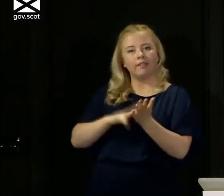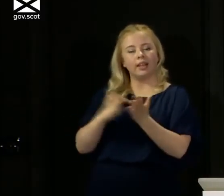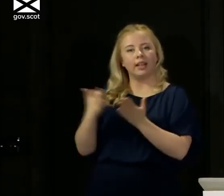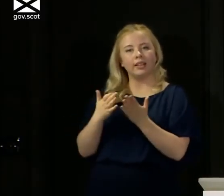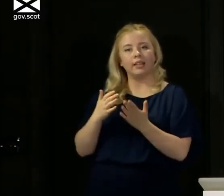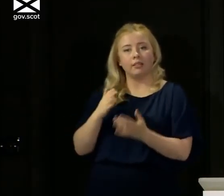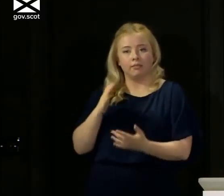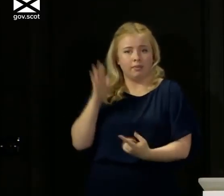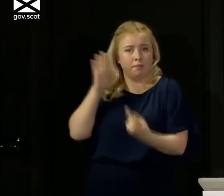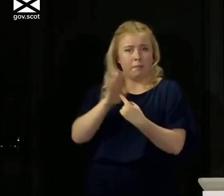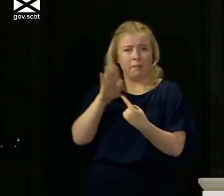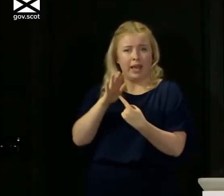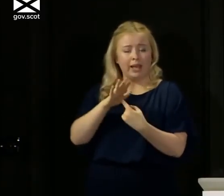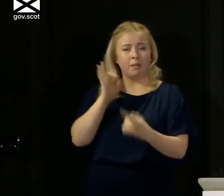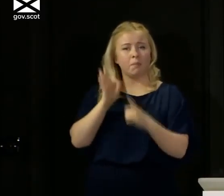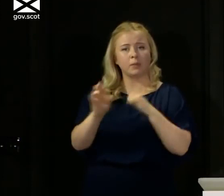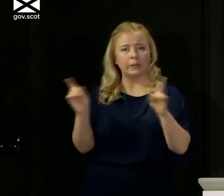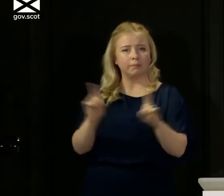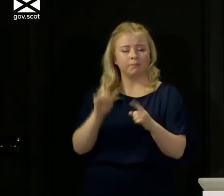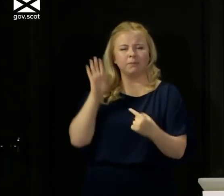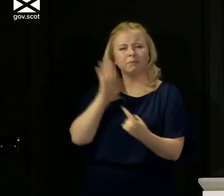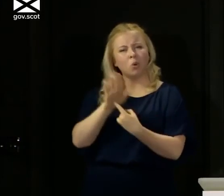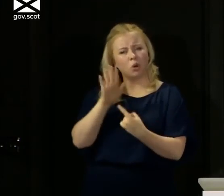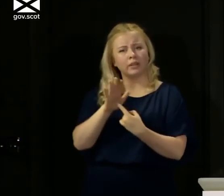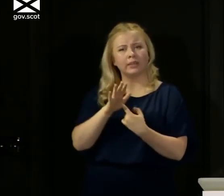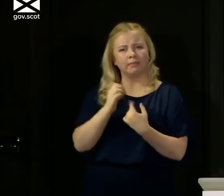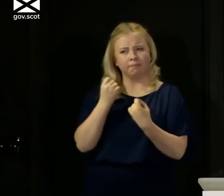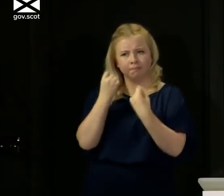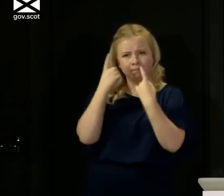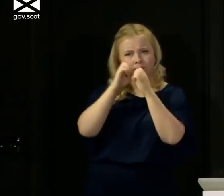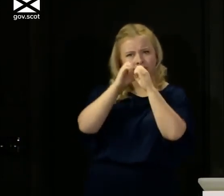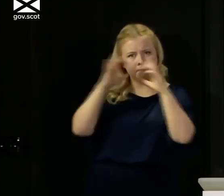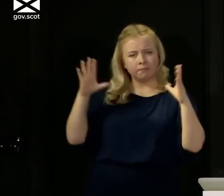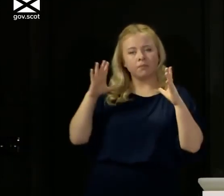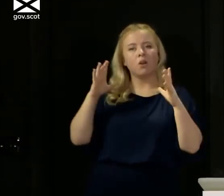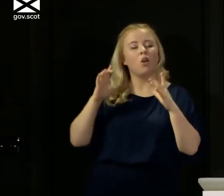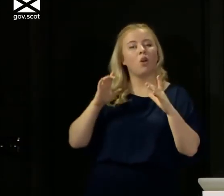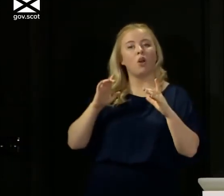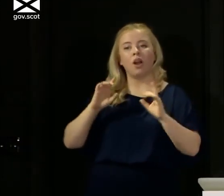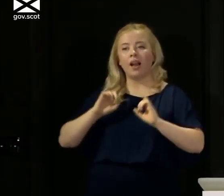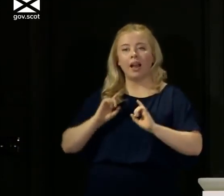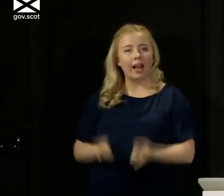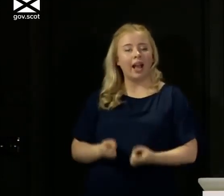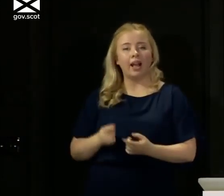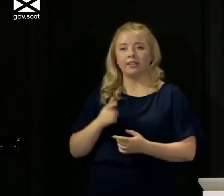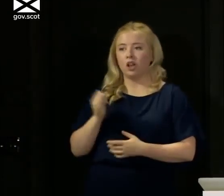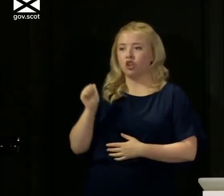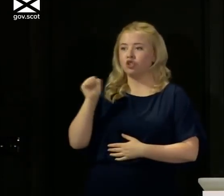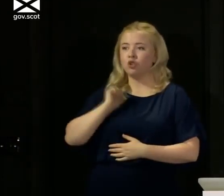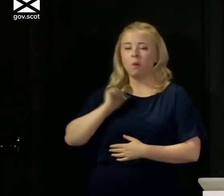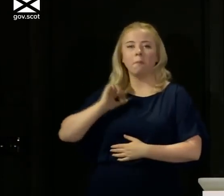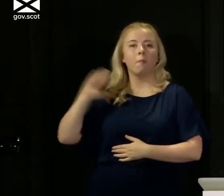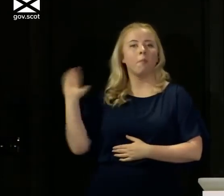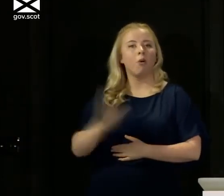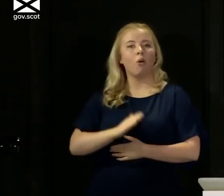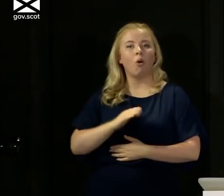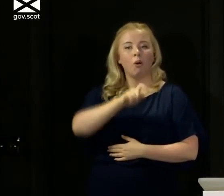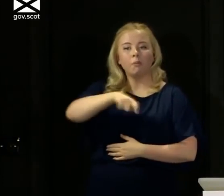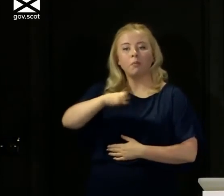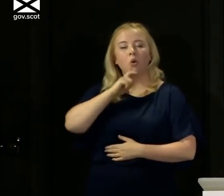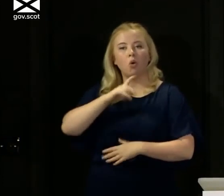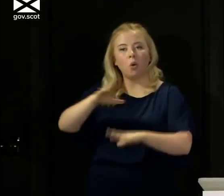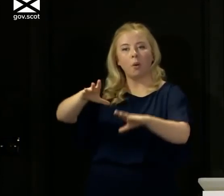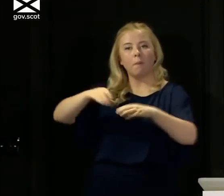was making, which is just really important to understand, is that we cannot yet assume that all of these infections